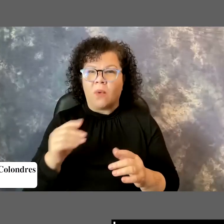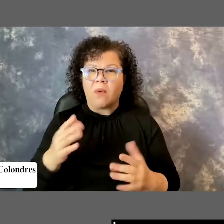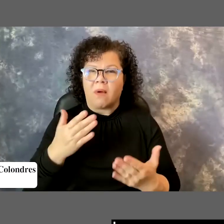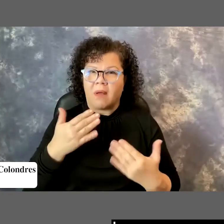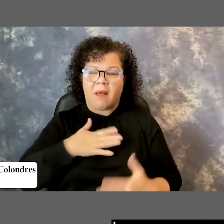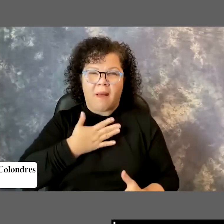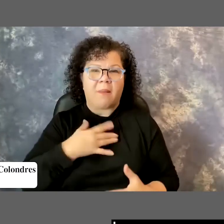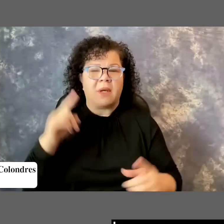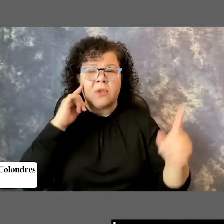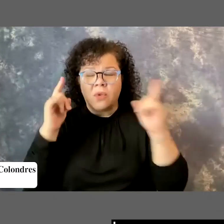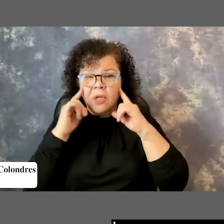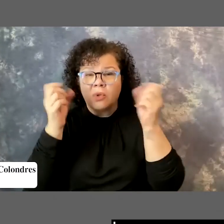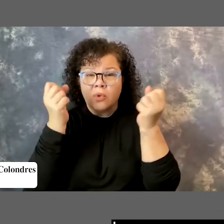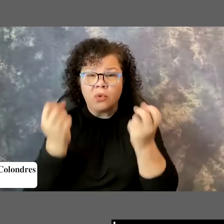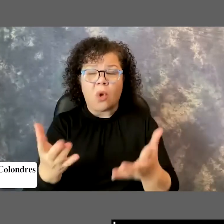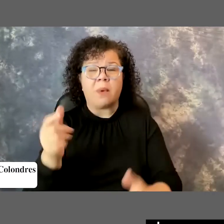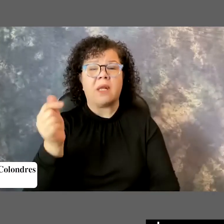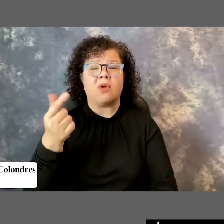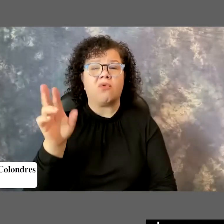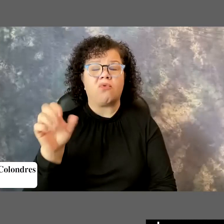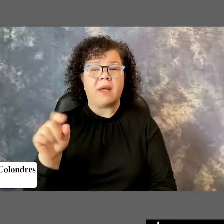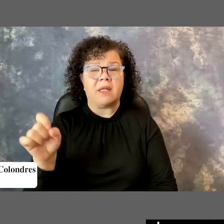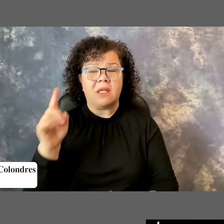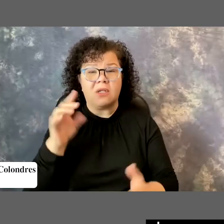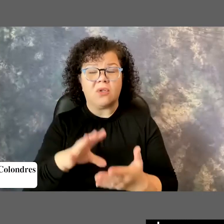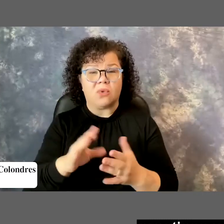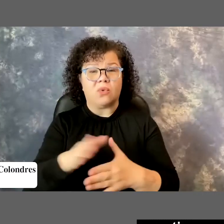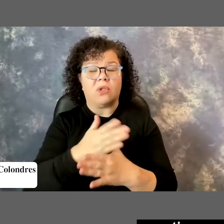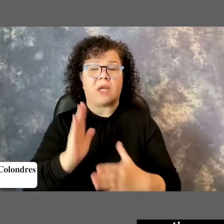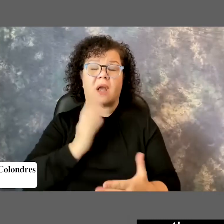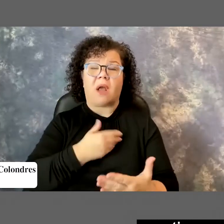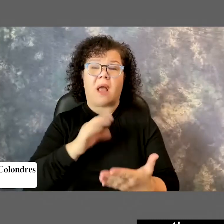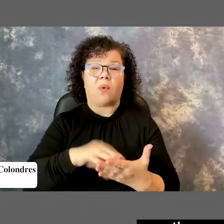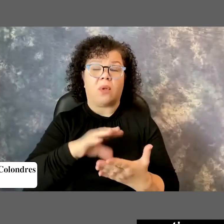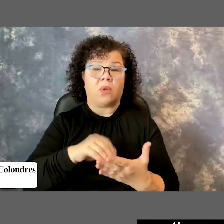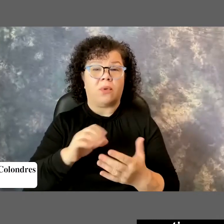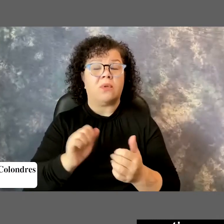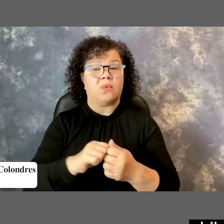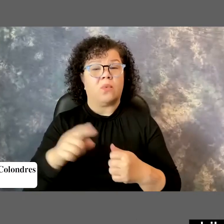many grantees ask us to share our learnings and practices with our peers in philanthropy.